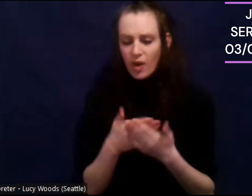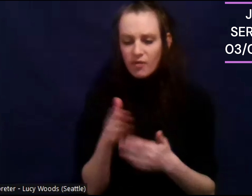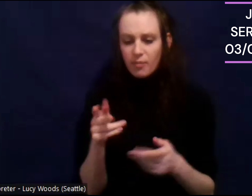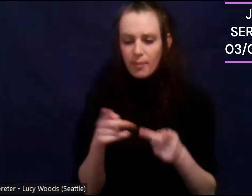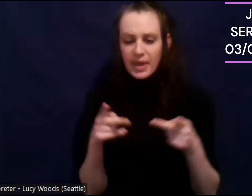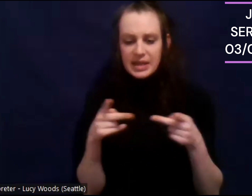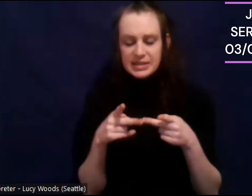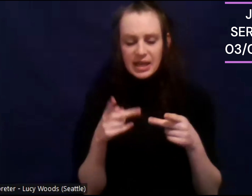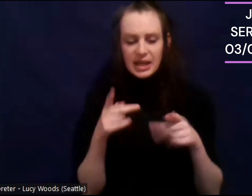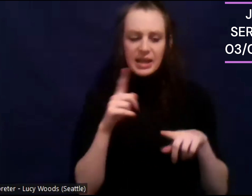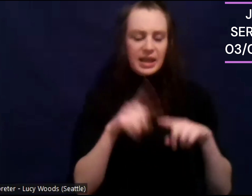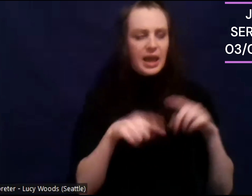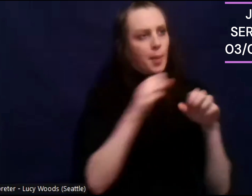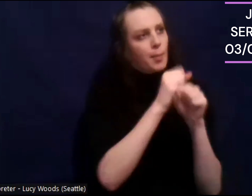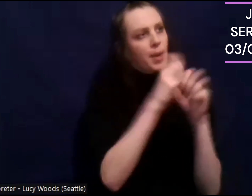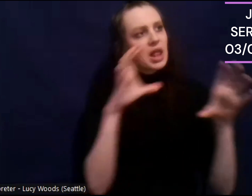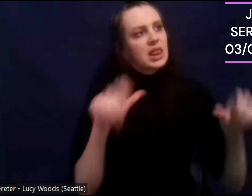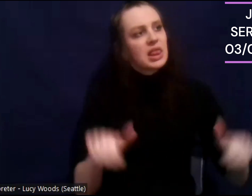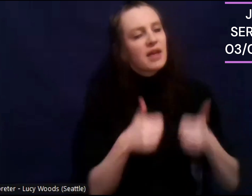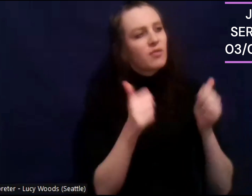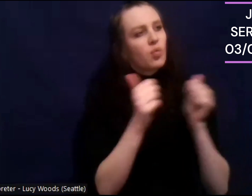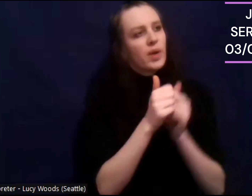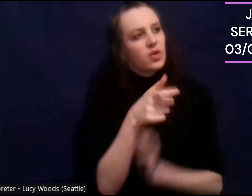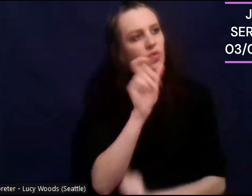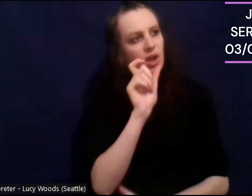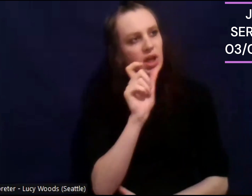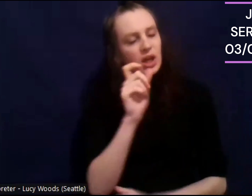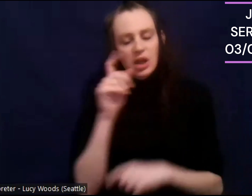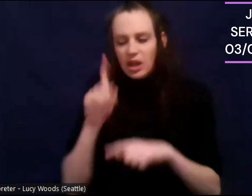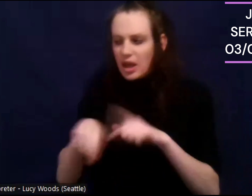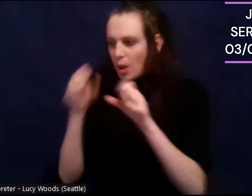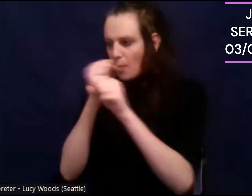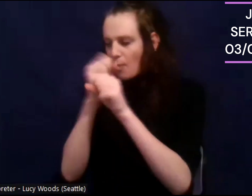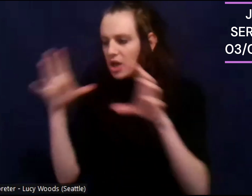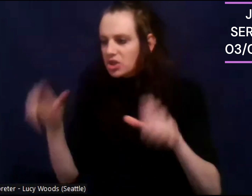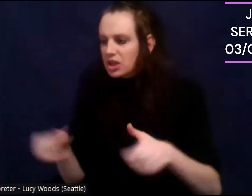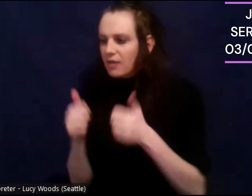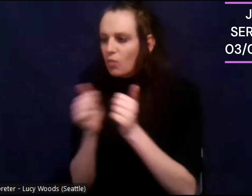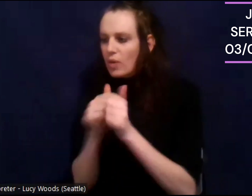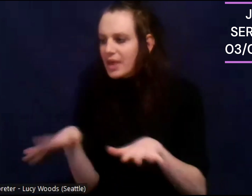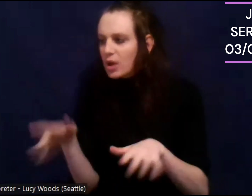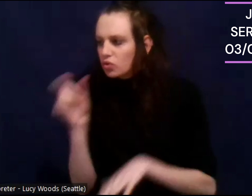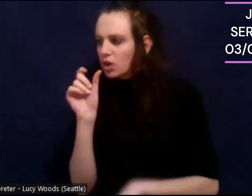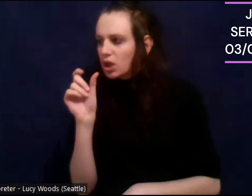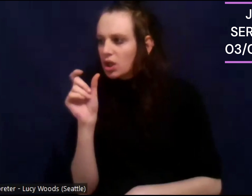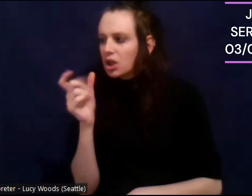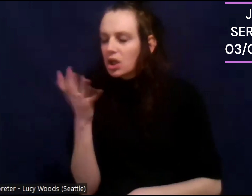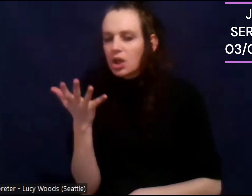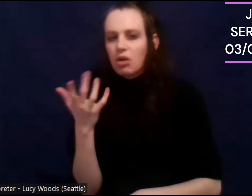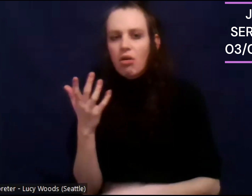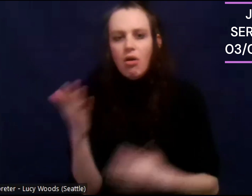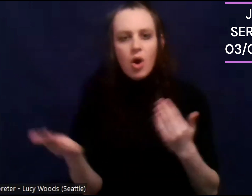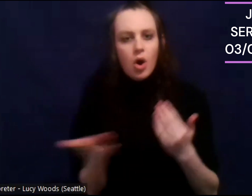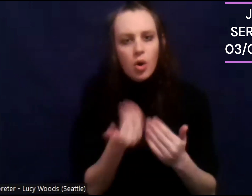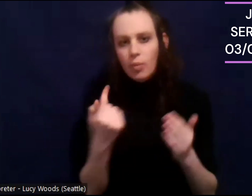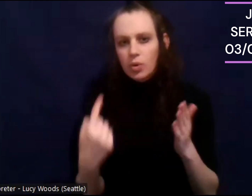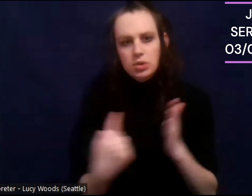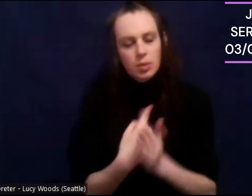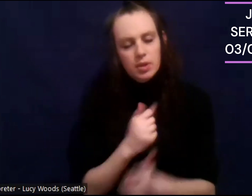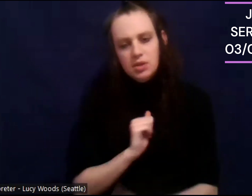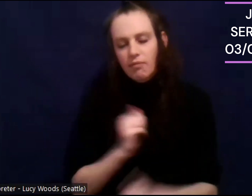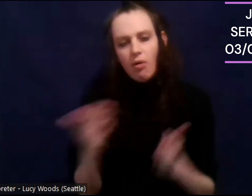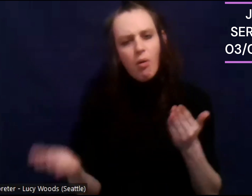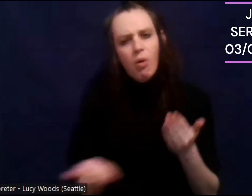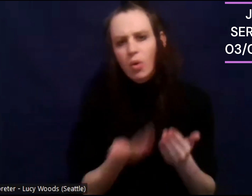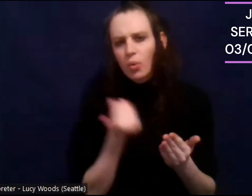life with drinking, and I couldn't conceive of a life without drinking. And I almost took my life.